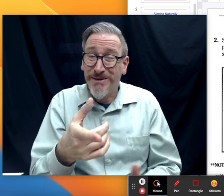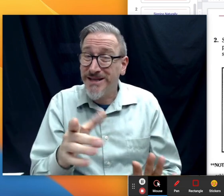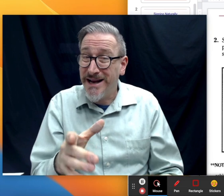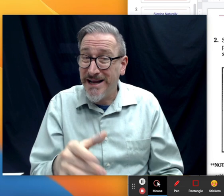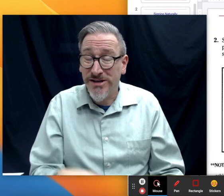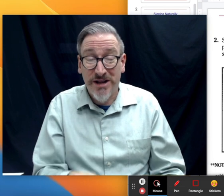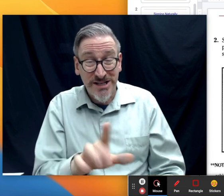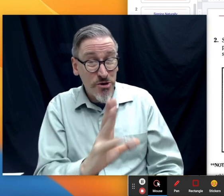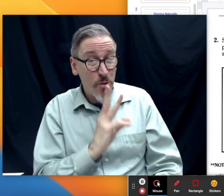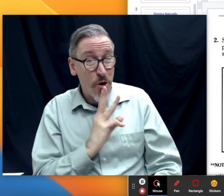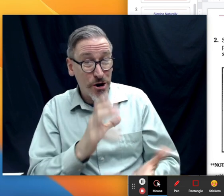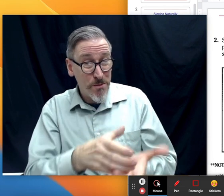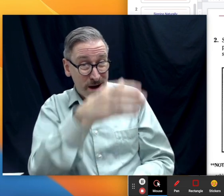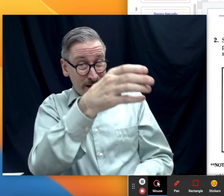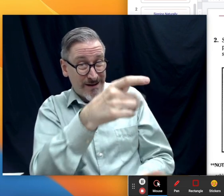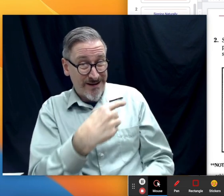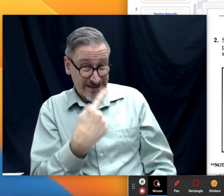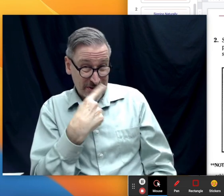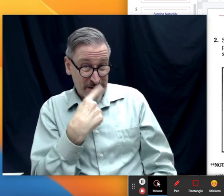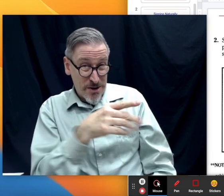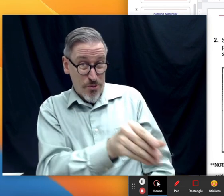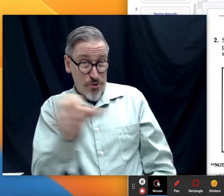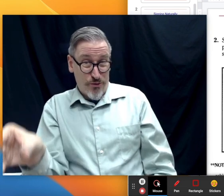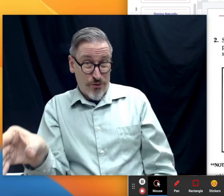This happens a lot in ASL class.